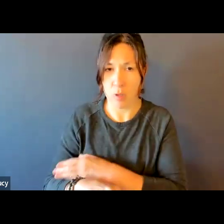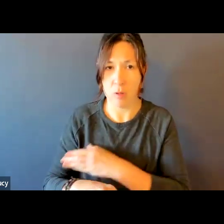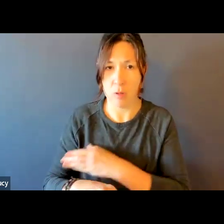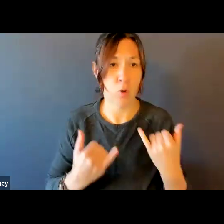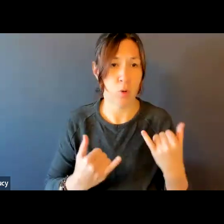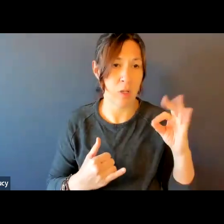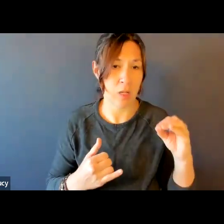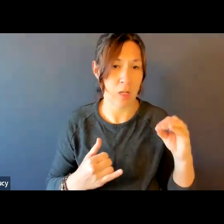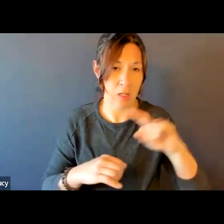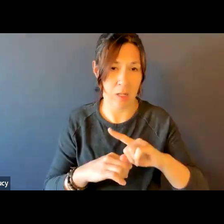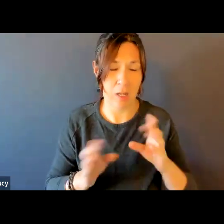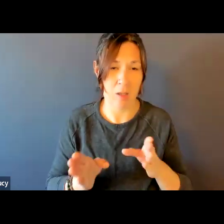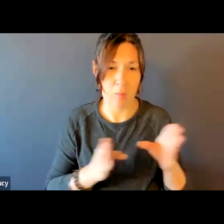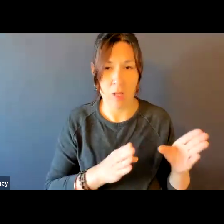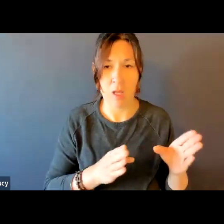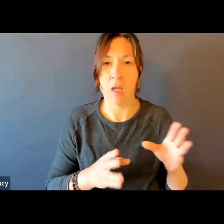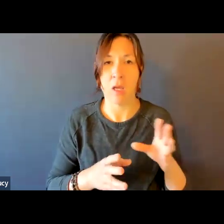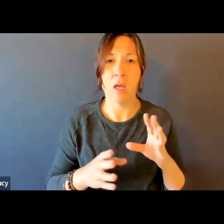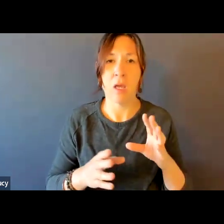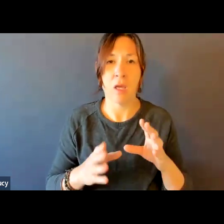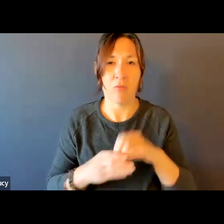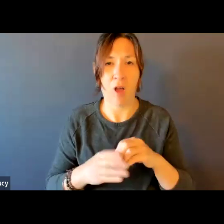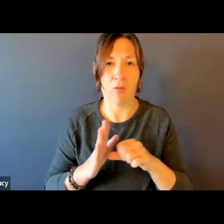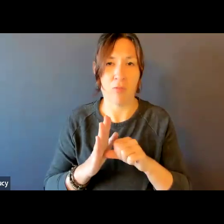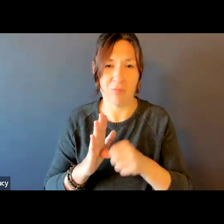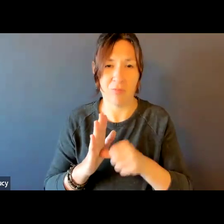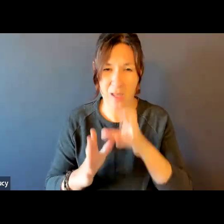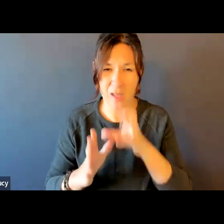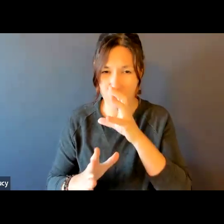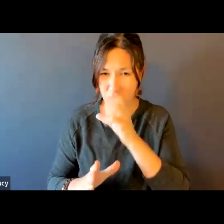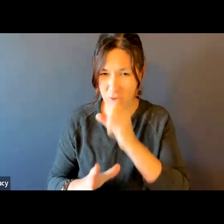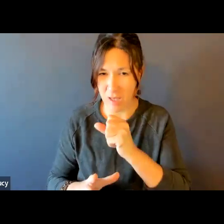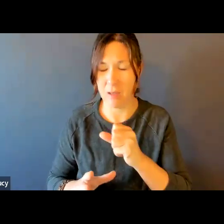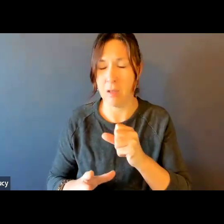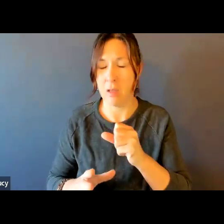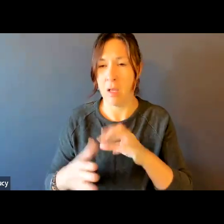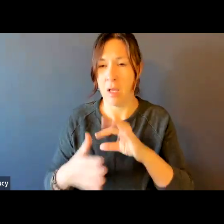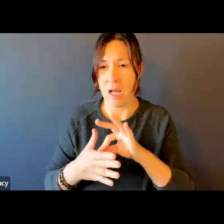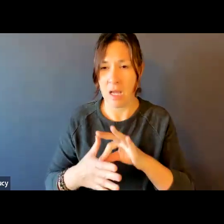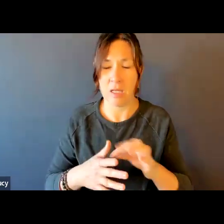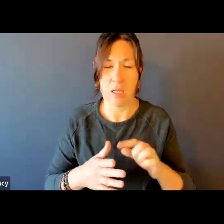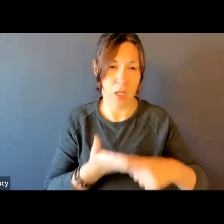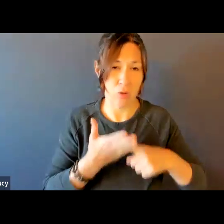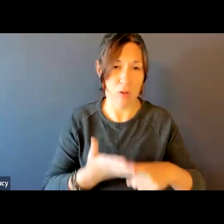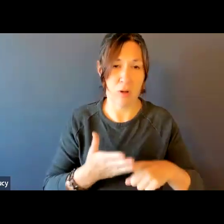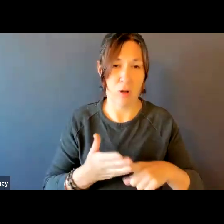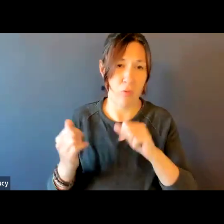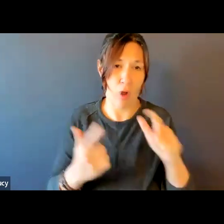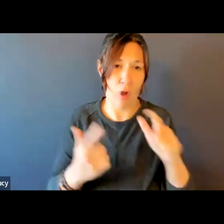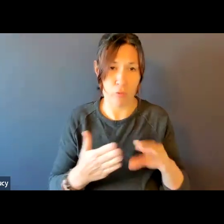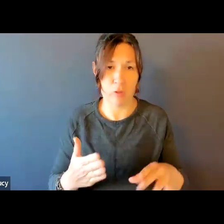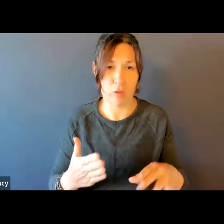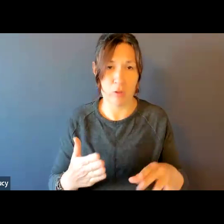emphasizing engagement and content discourse by every student in every classroom. While this is a strategy that will help